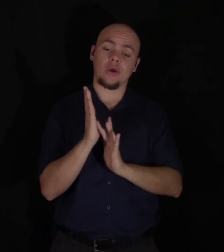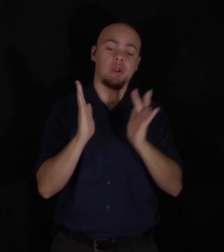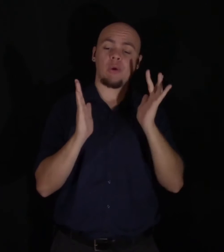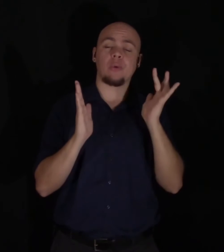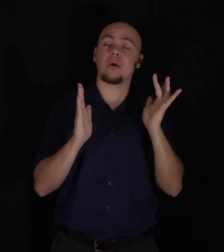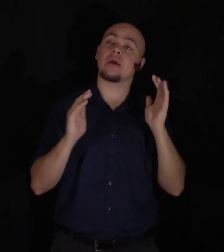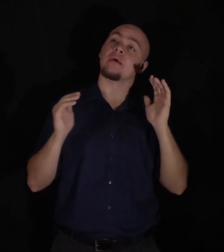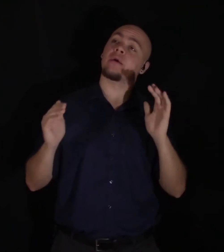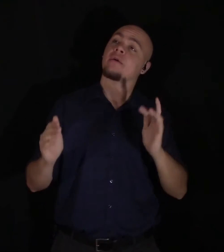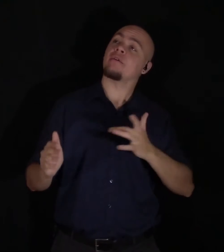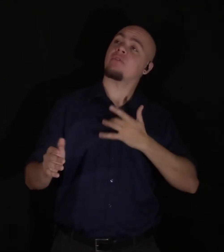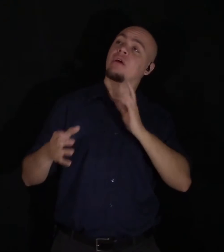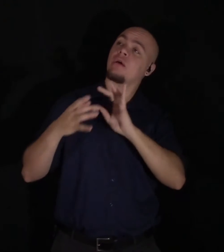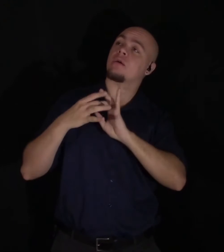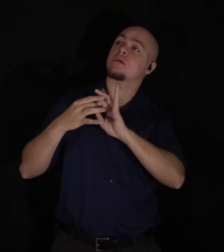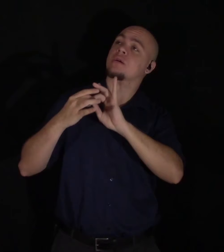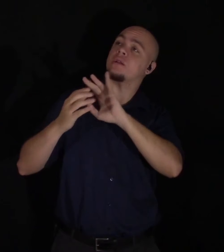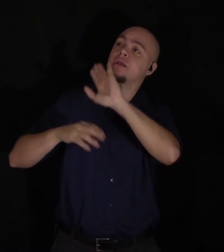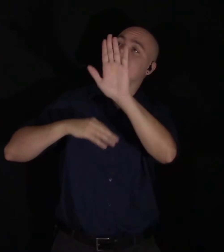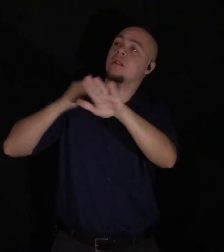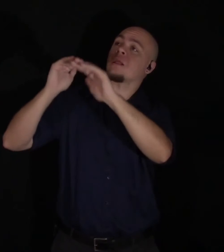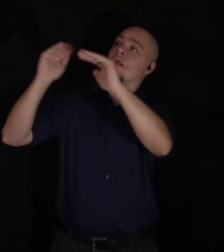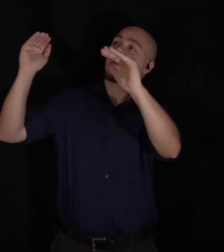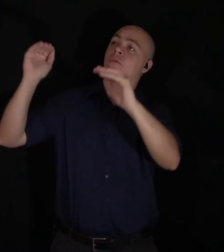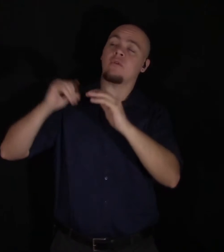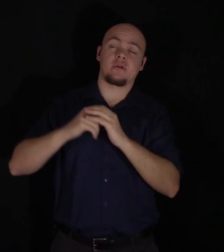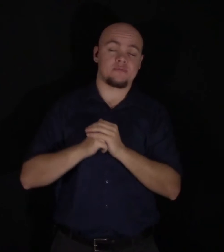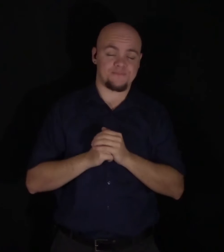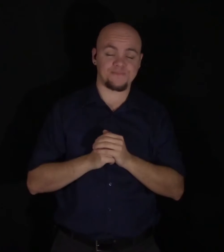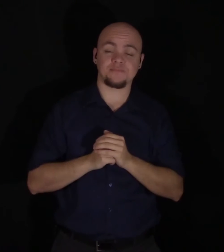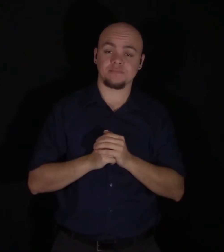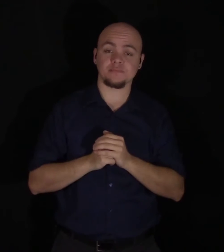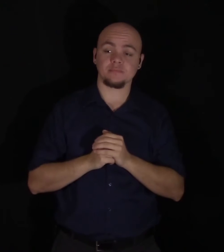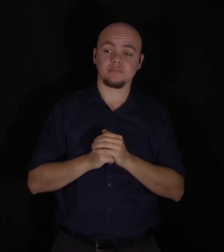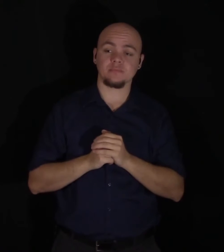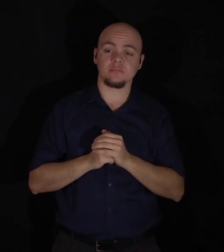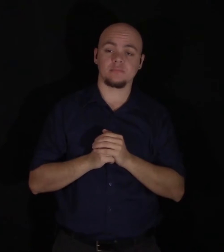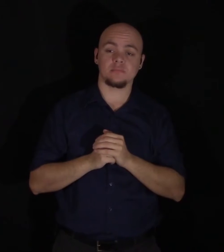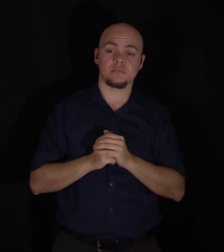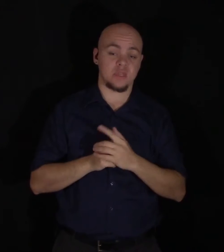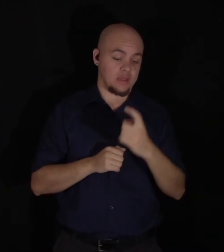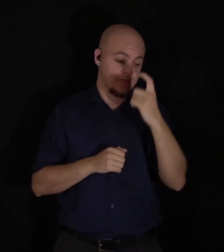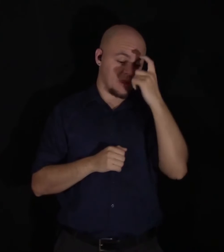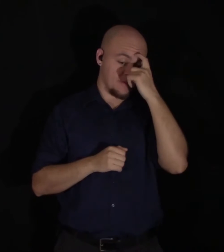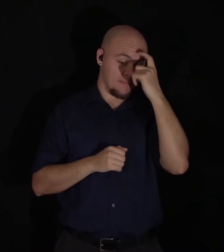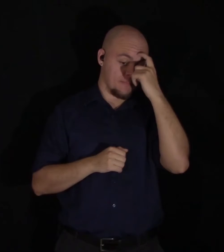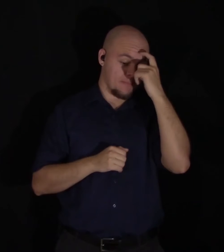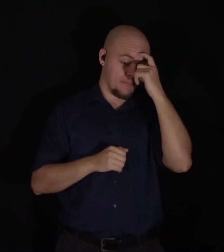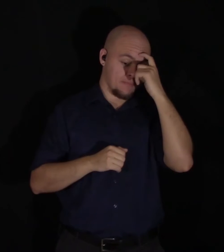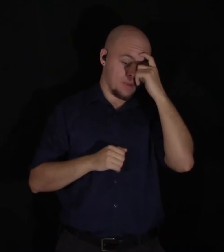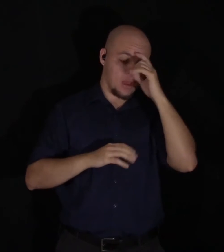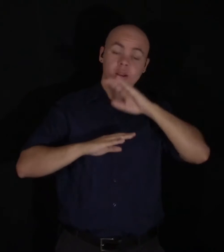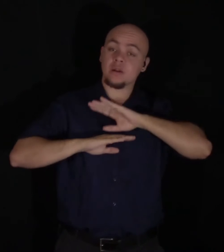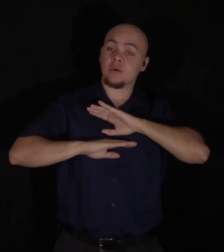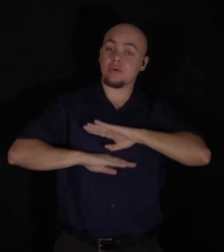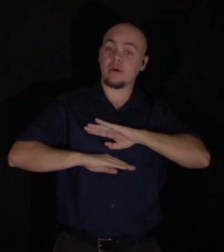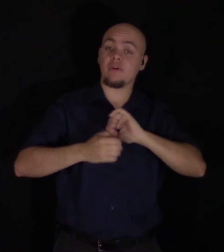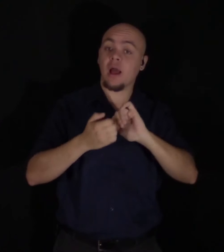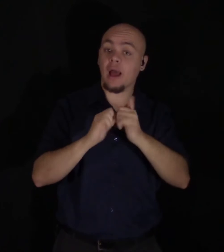heaven, for nothing contributes so much to tranquilize the mind as a steady purpose, a point on which